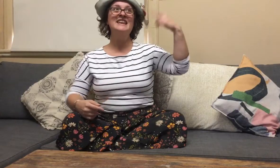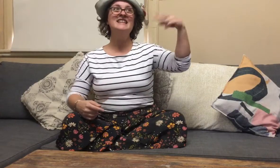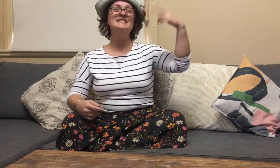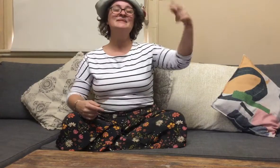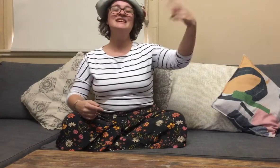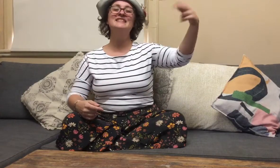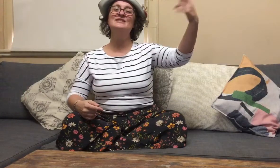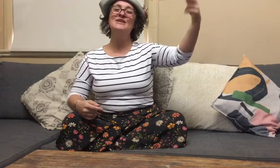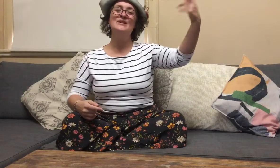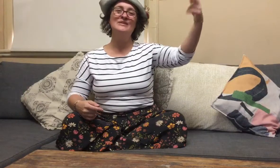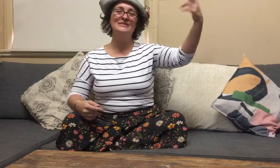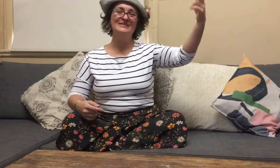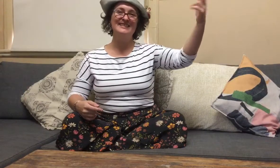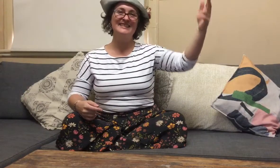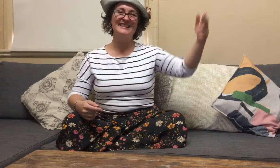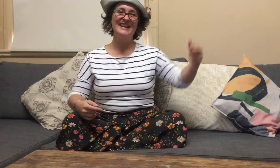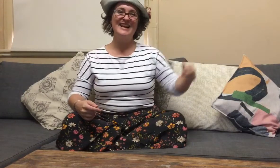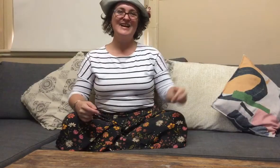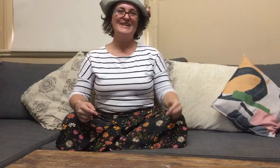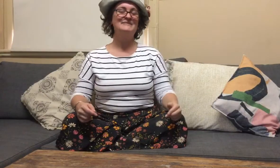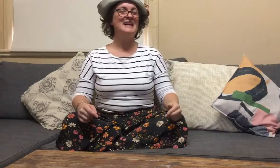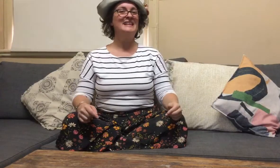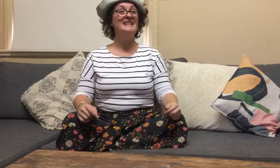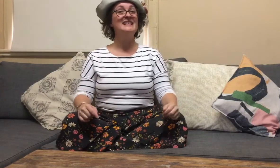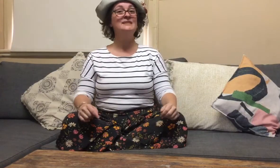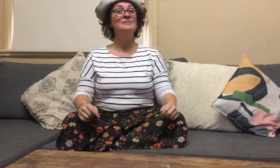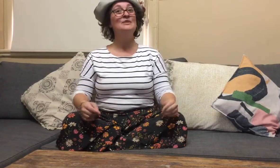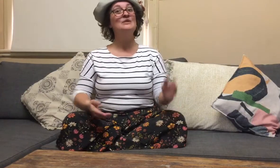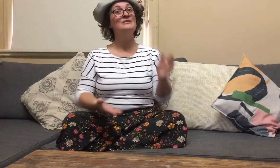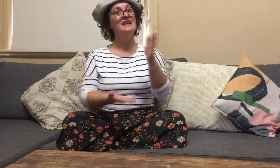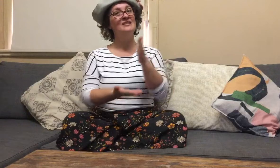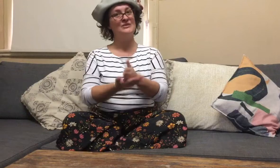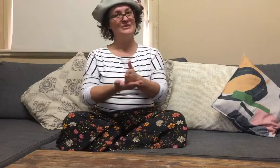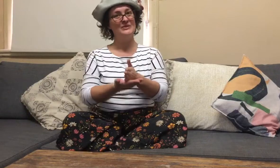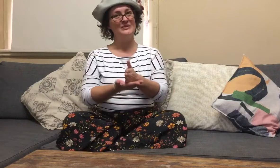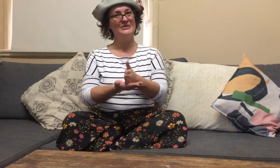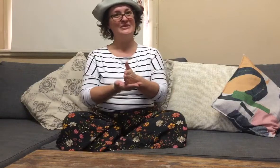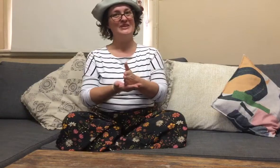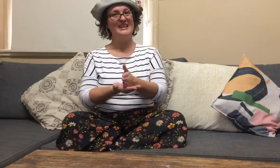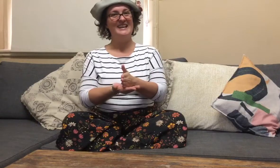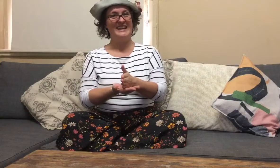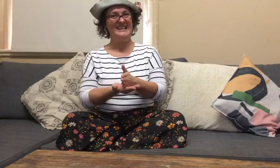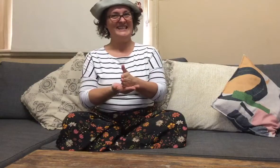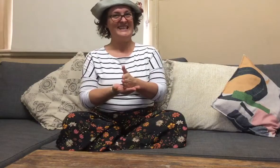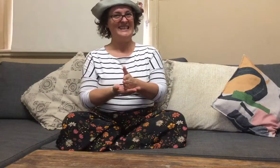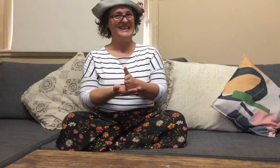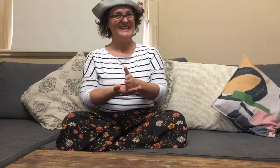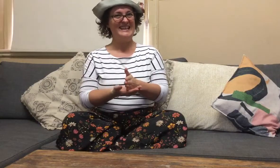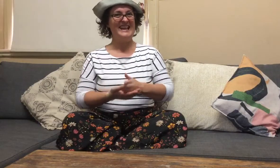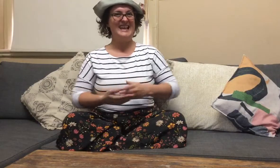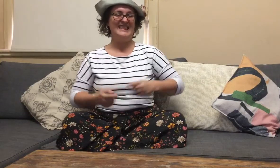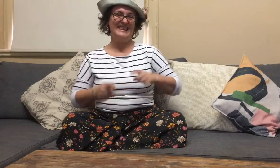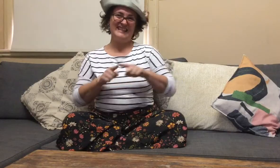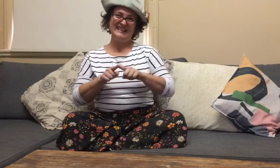singing sweet songs of melodies pure and true, and singing, this